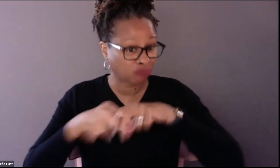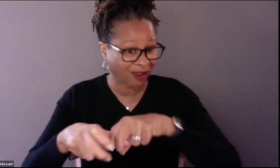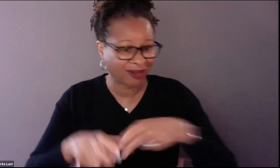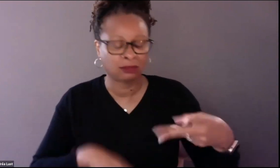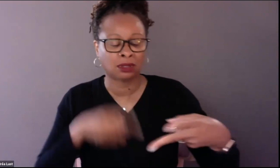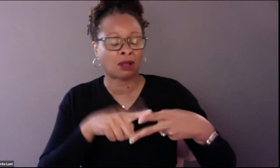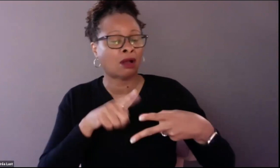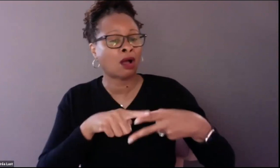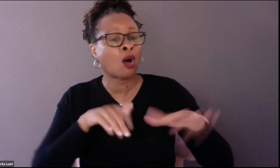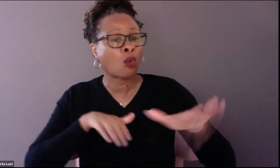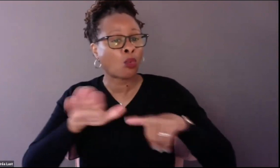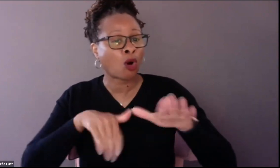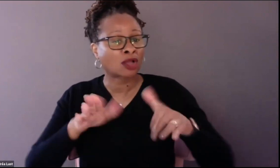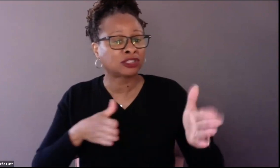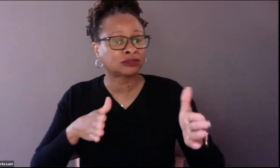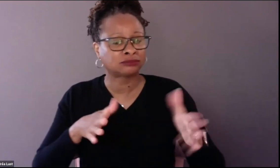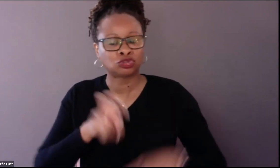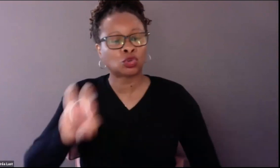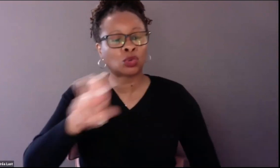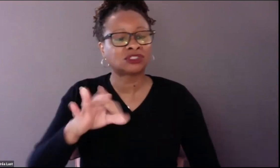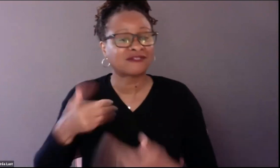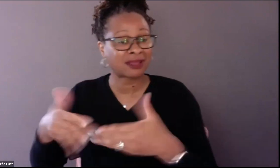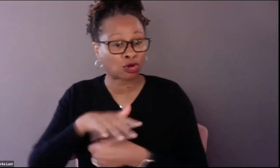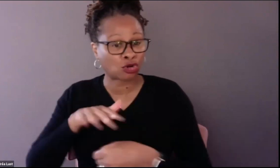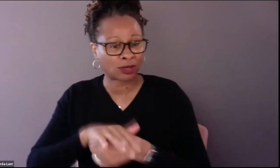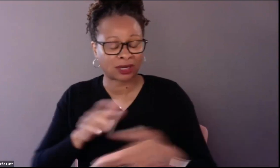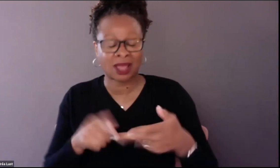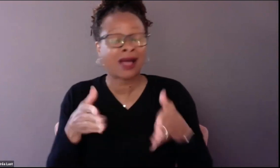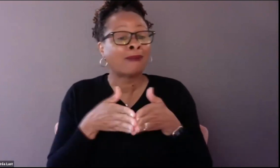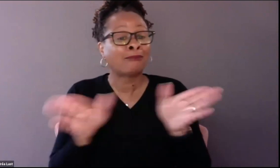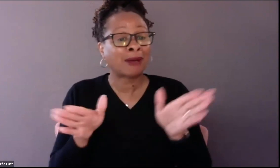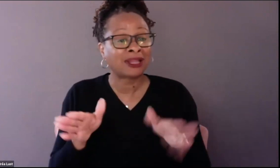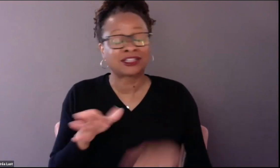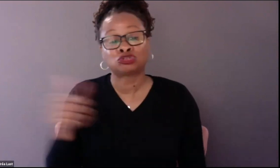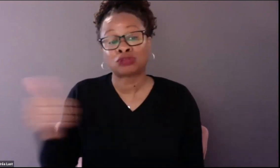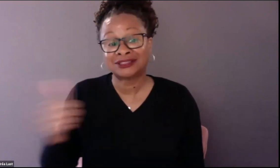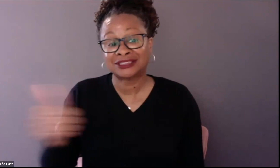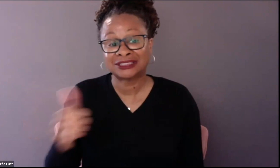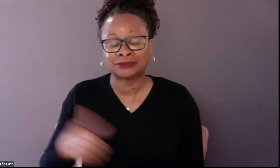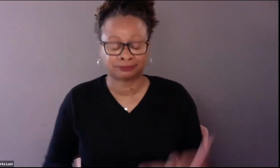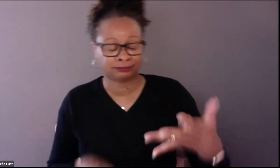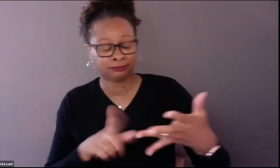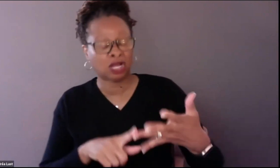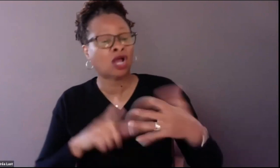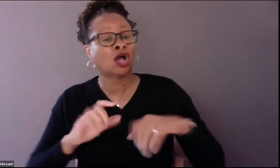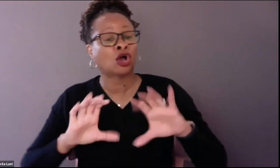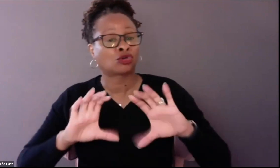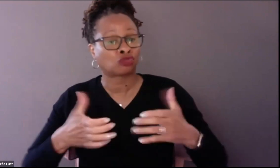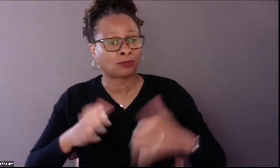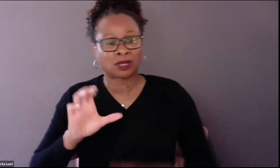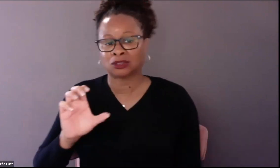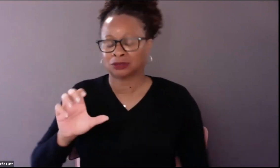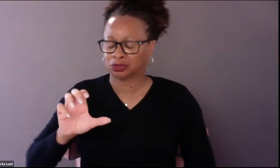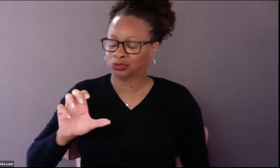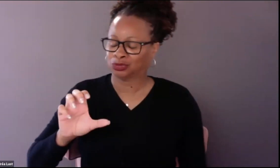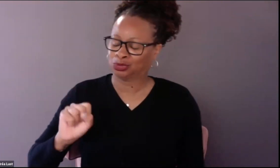tours, public transit excursions, group scooter rolls, and